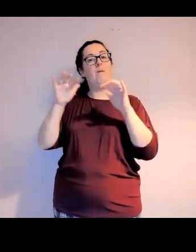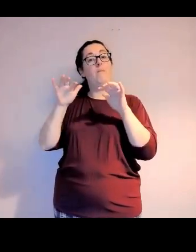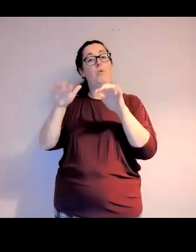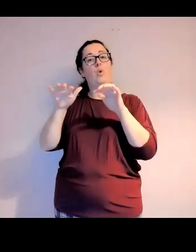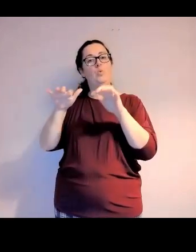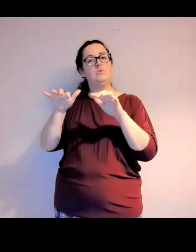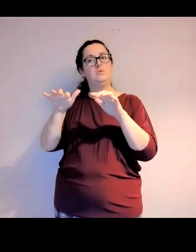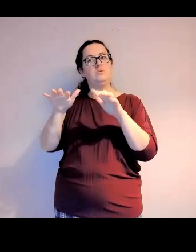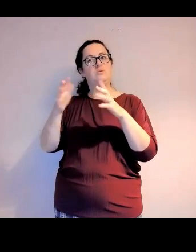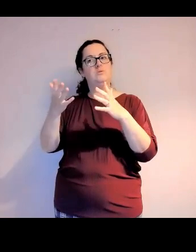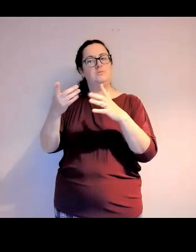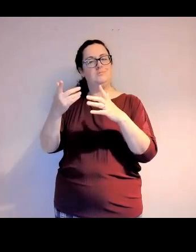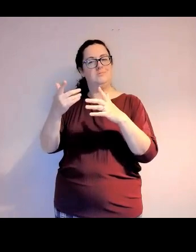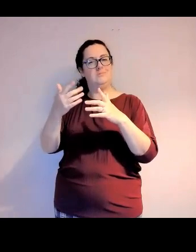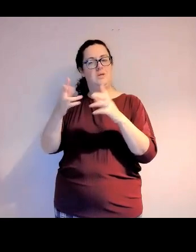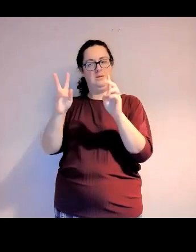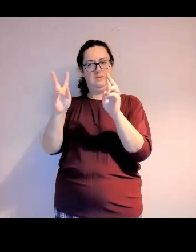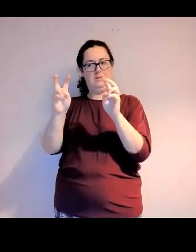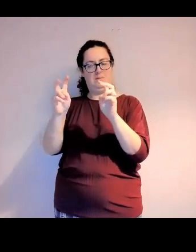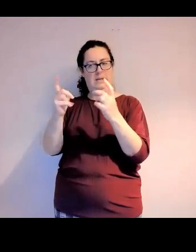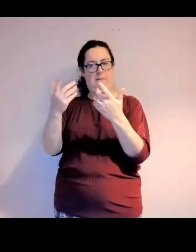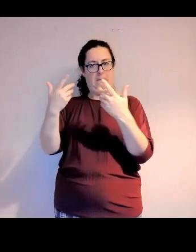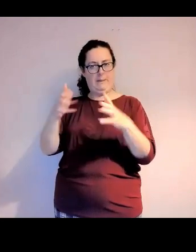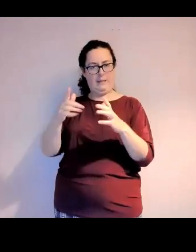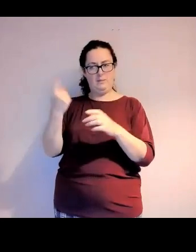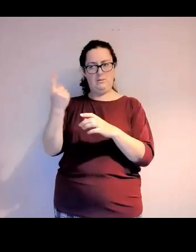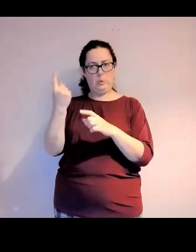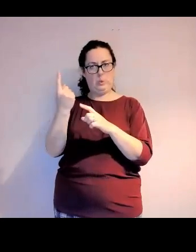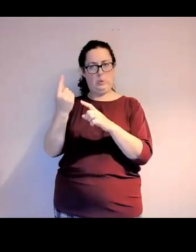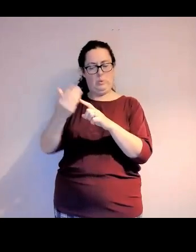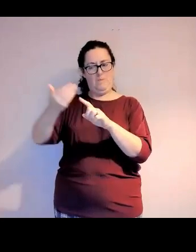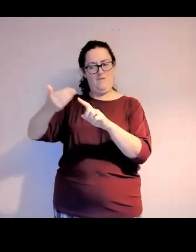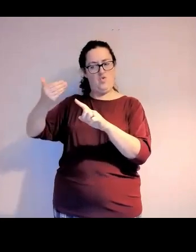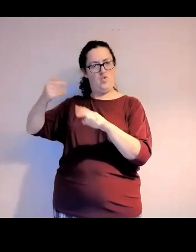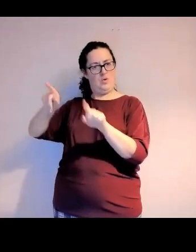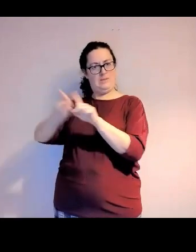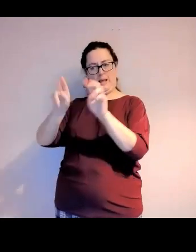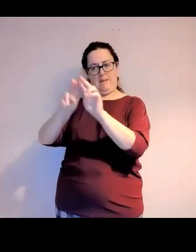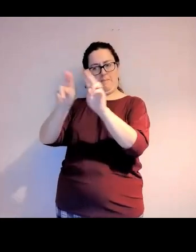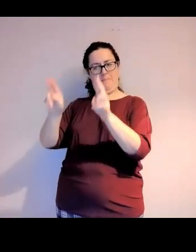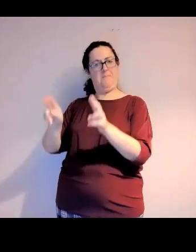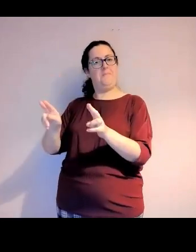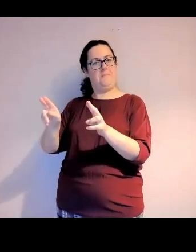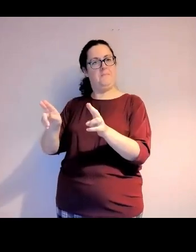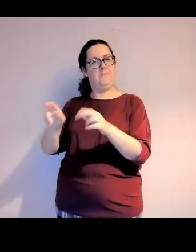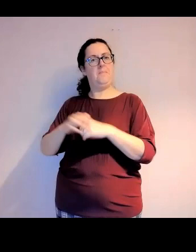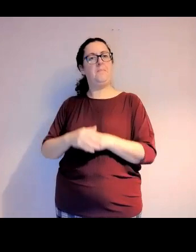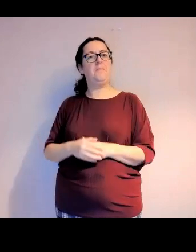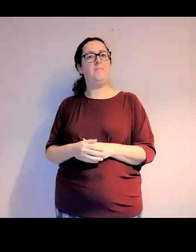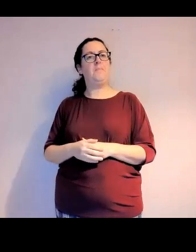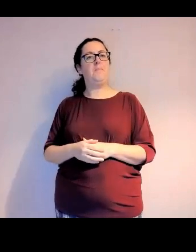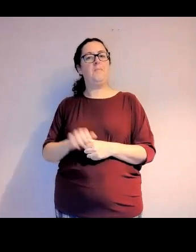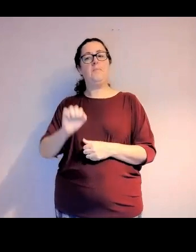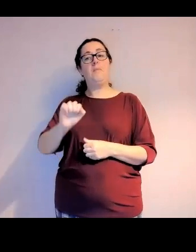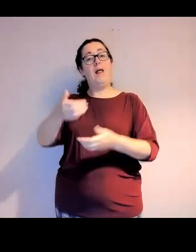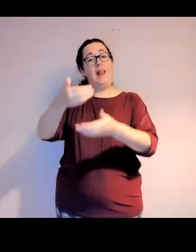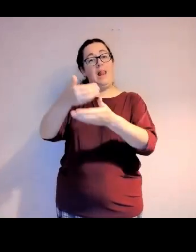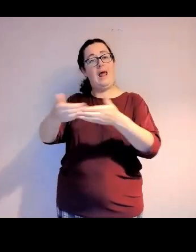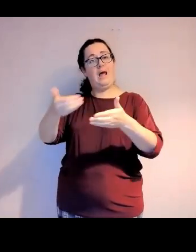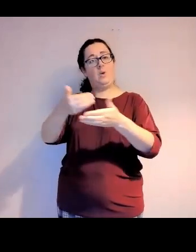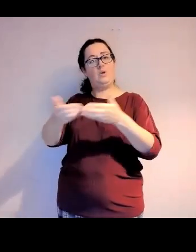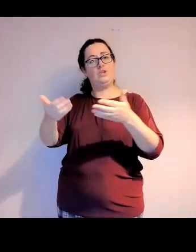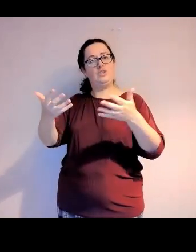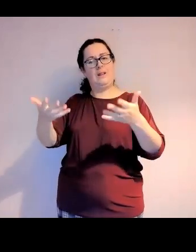and presences that have lived in a house before you, but actually also in the really clever way that your language lifted the